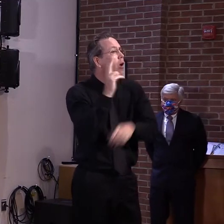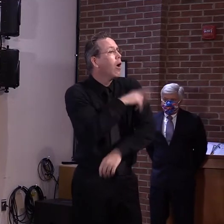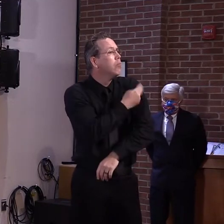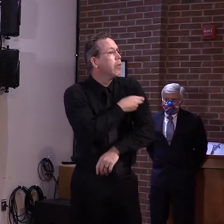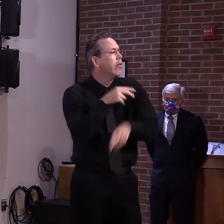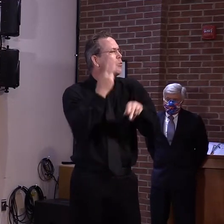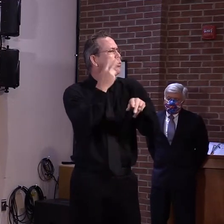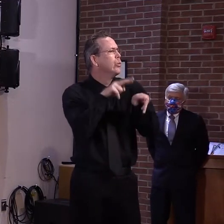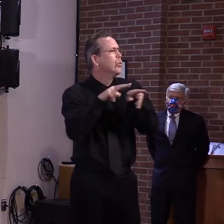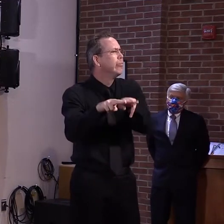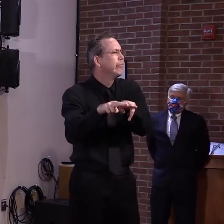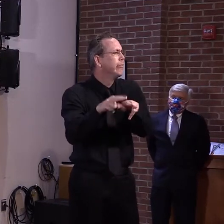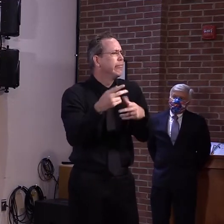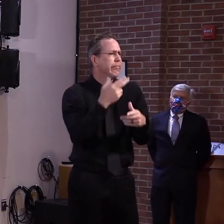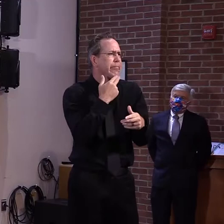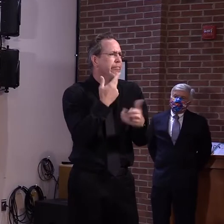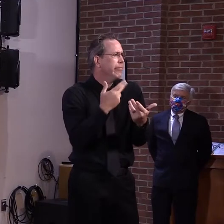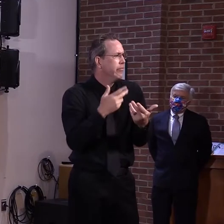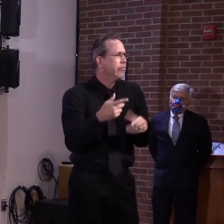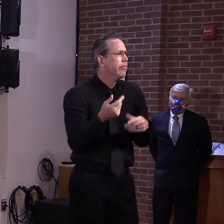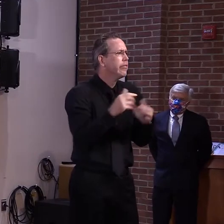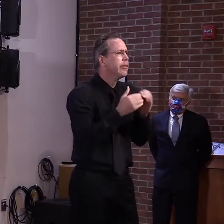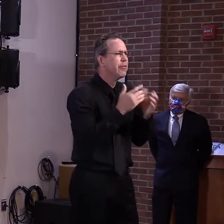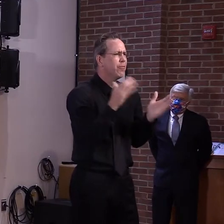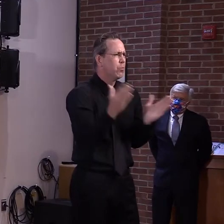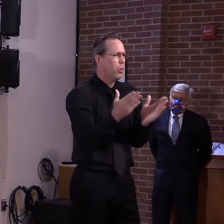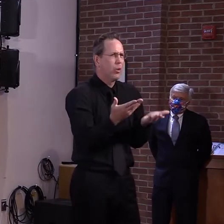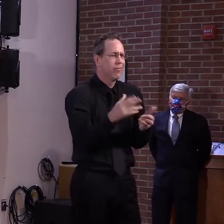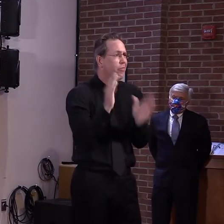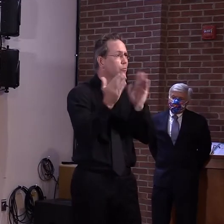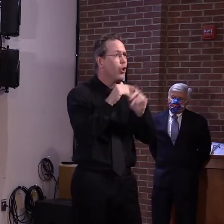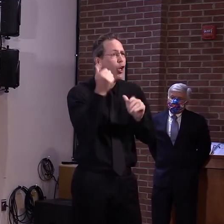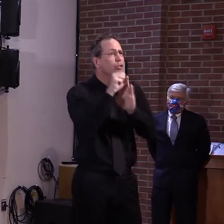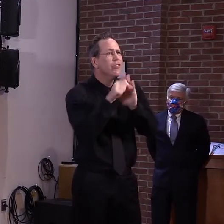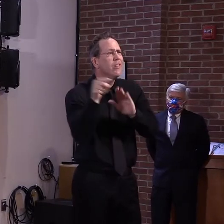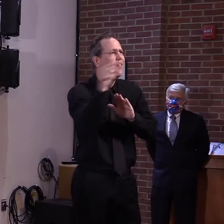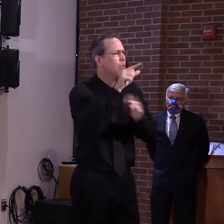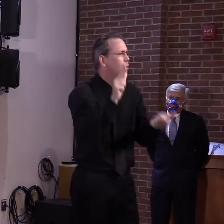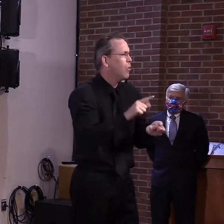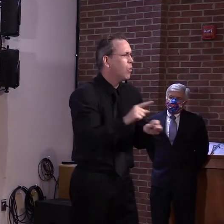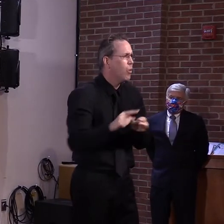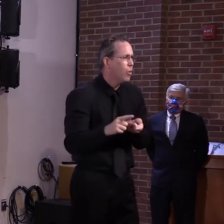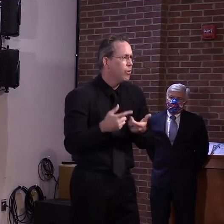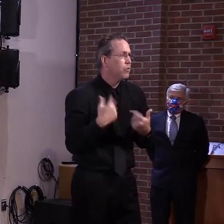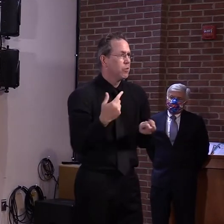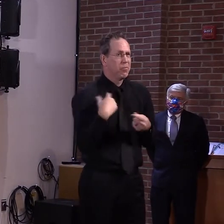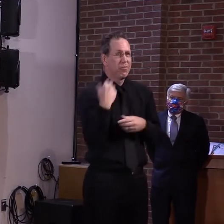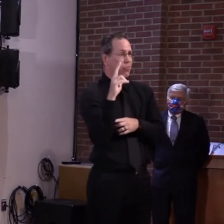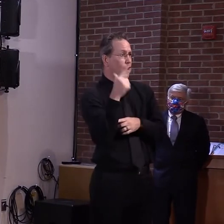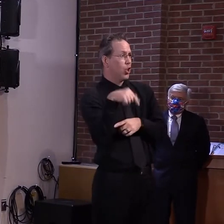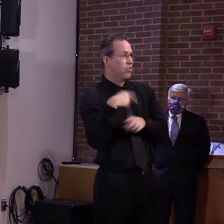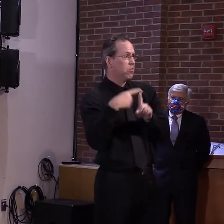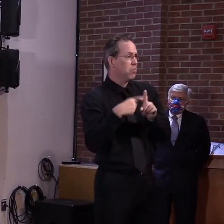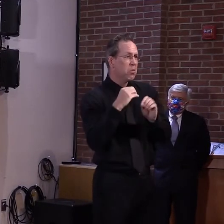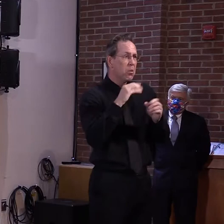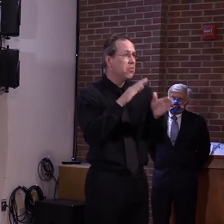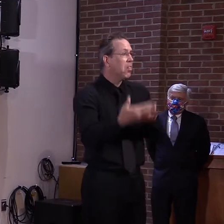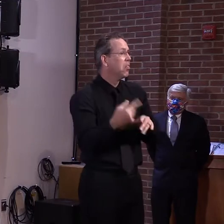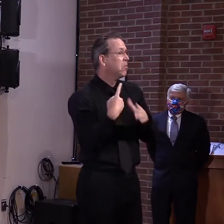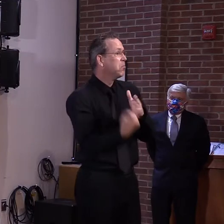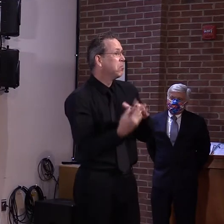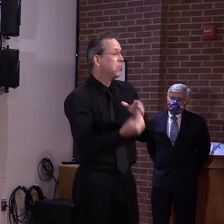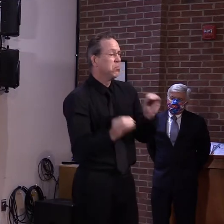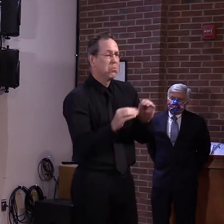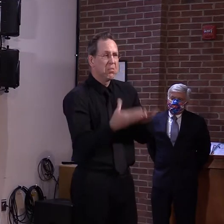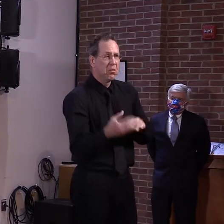So those numbers are very, very favorable. And then fortunately, no Vermonter passed away for the month of August as well. So